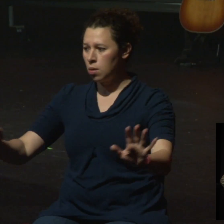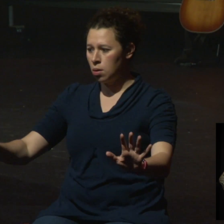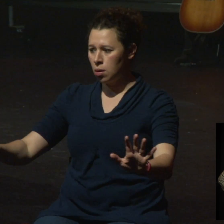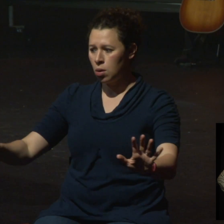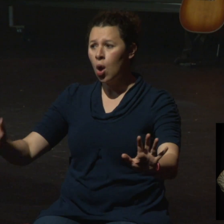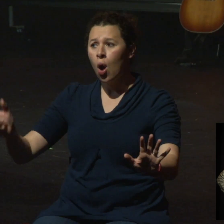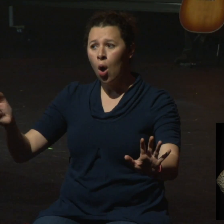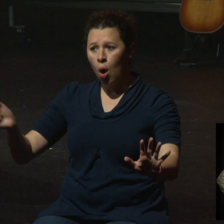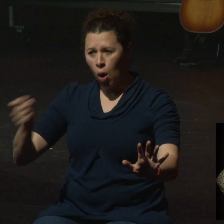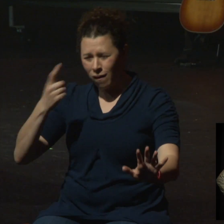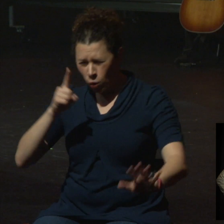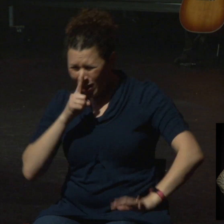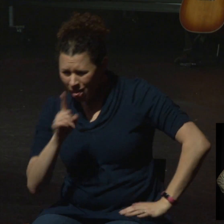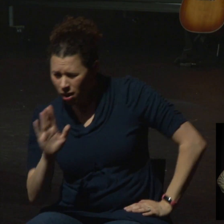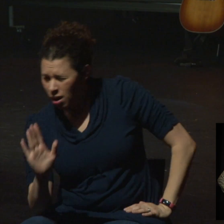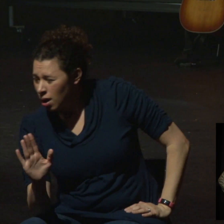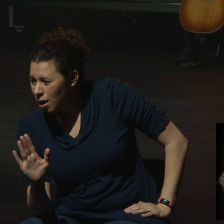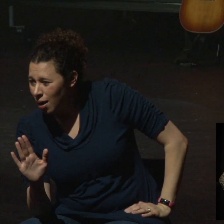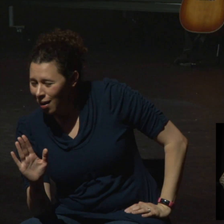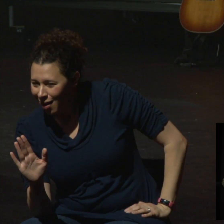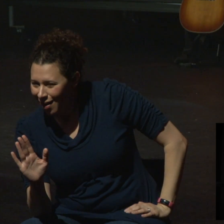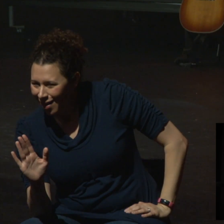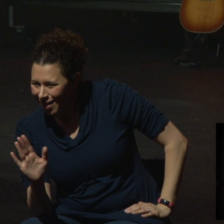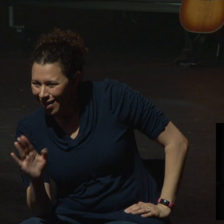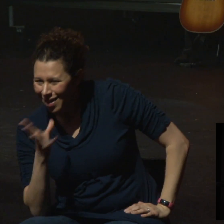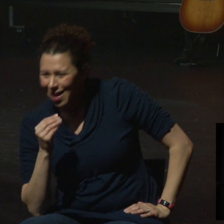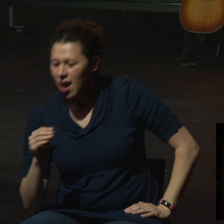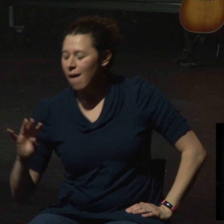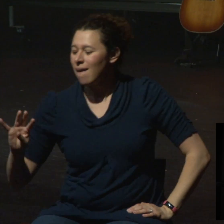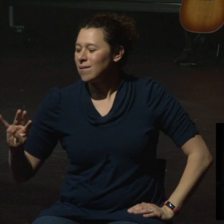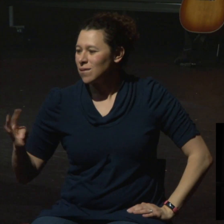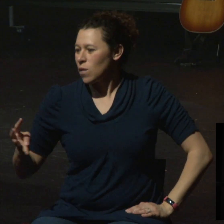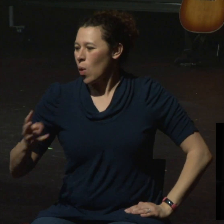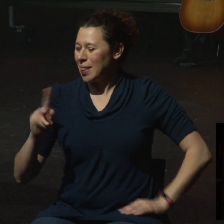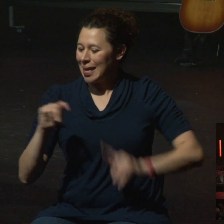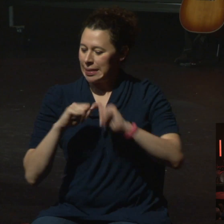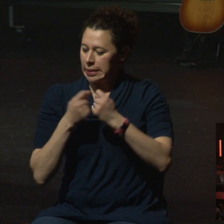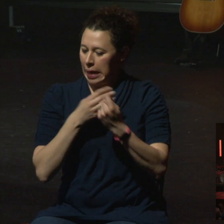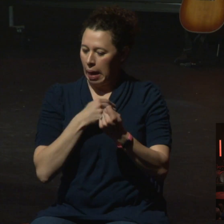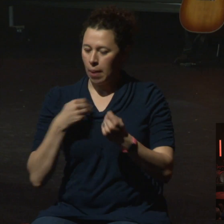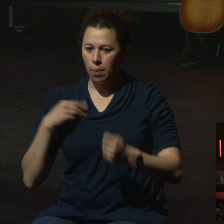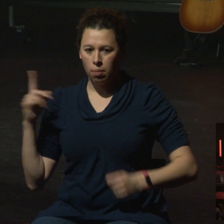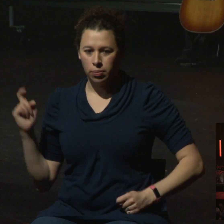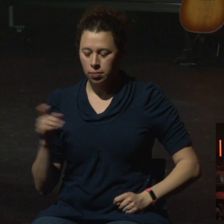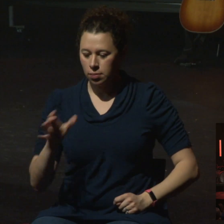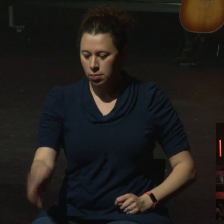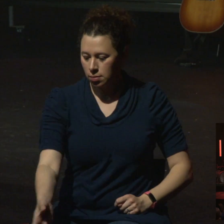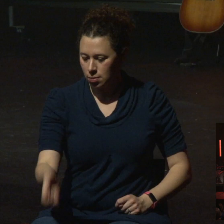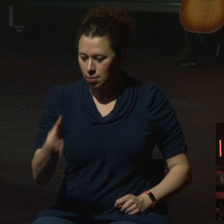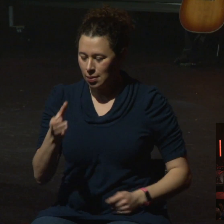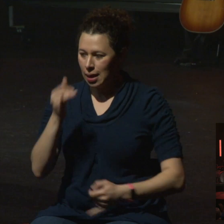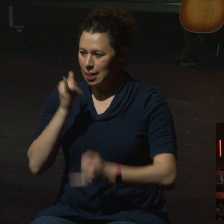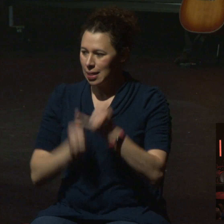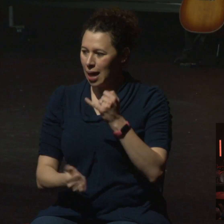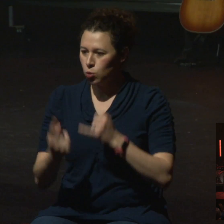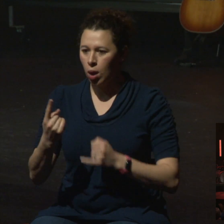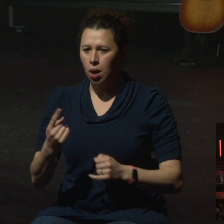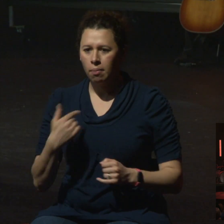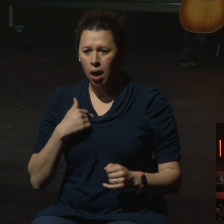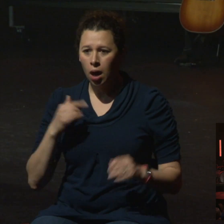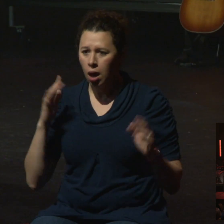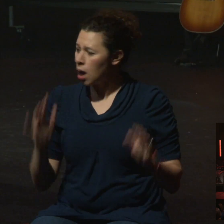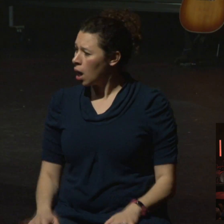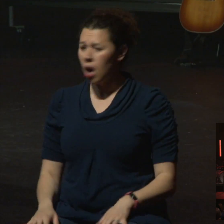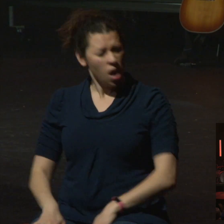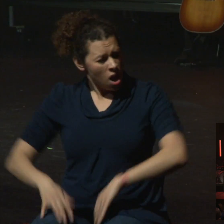hold up, for real, for real. And then here comes another teammate, and she grabbed the last bottle. And I'm like, I'm